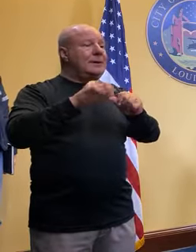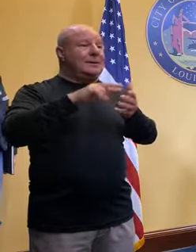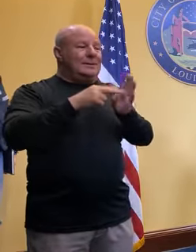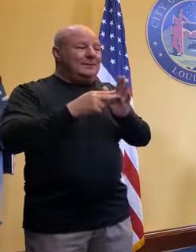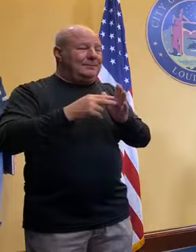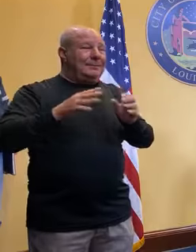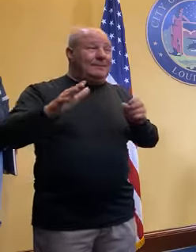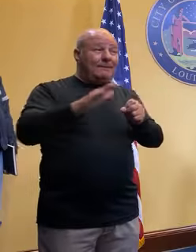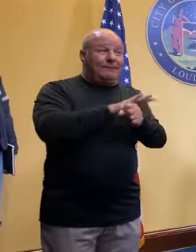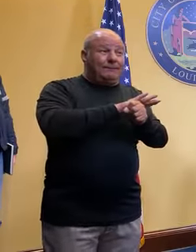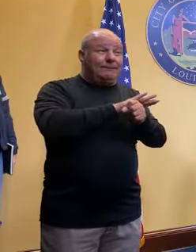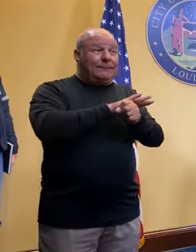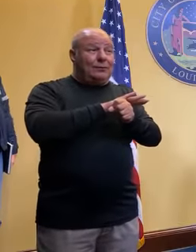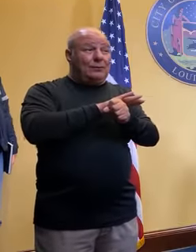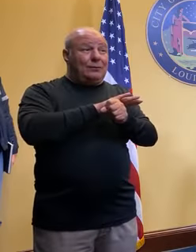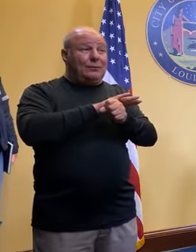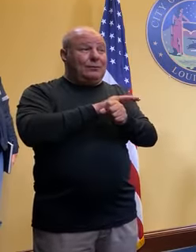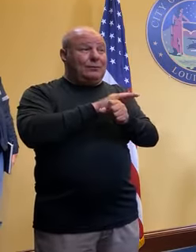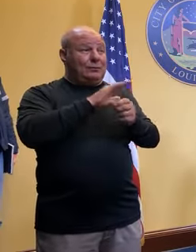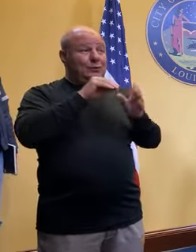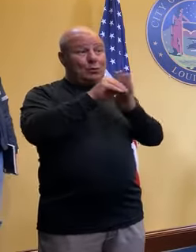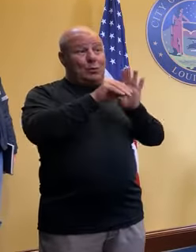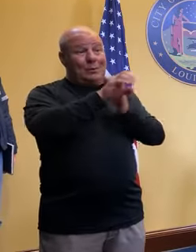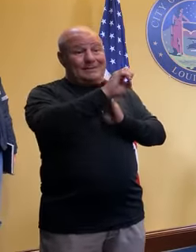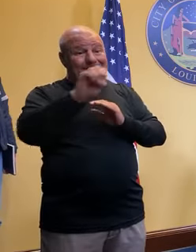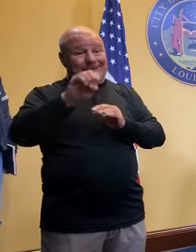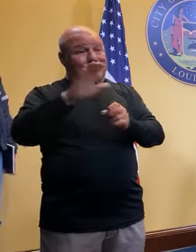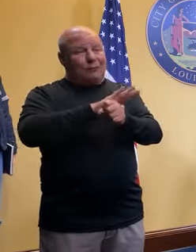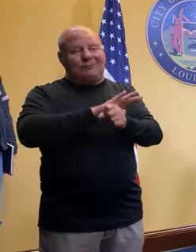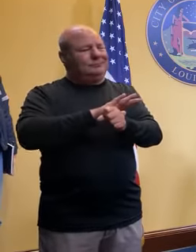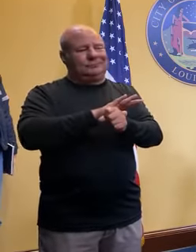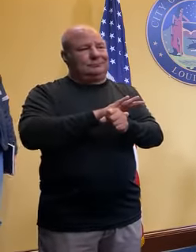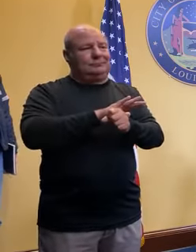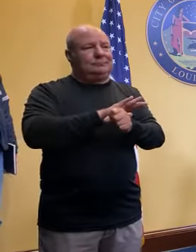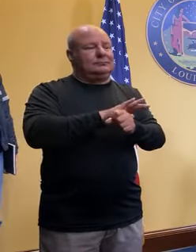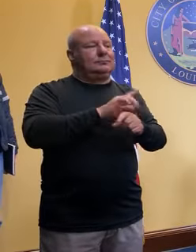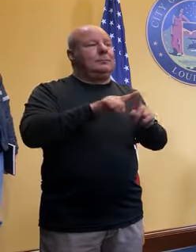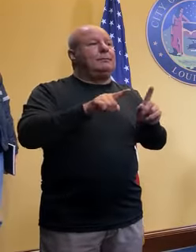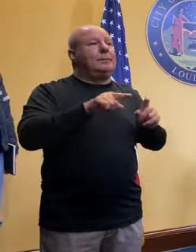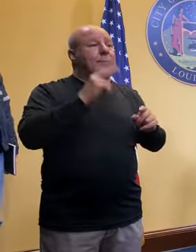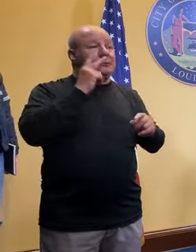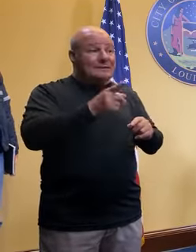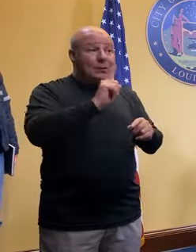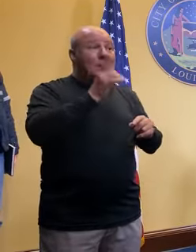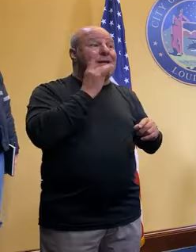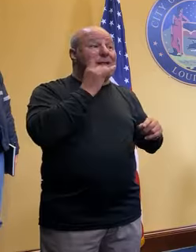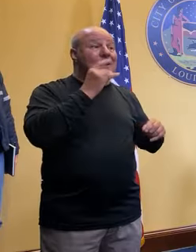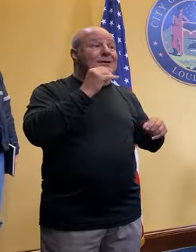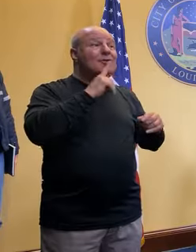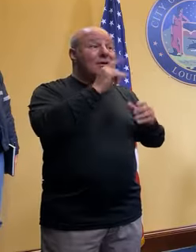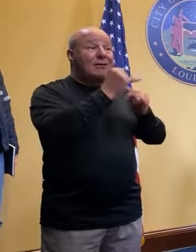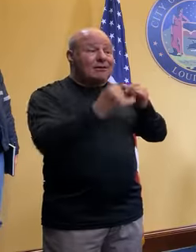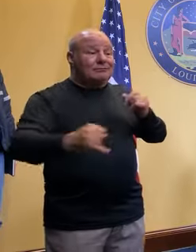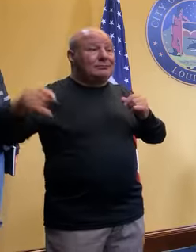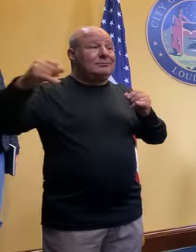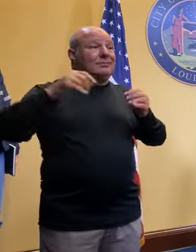across the whole landscape of New Orleans East, but when you see where utilities are